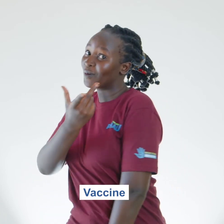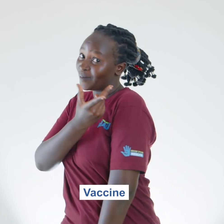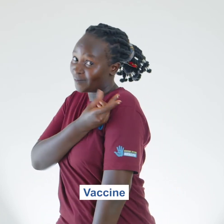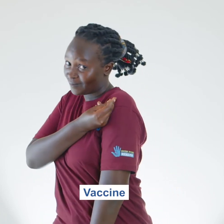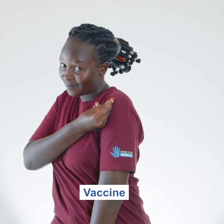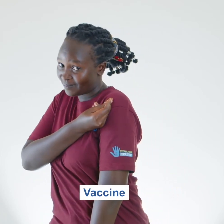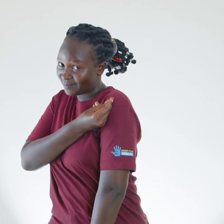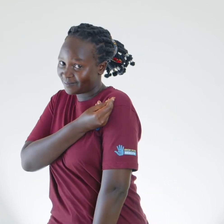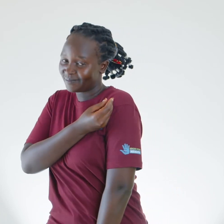Vaccine.